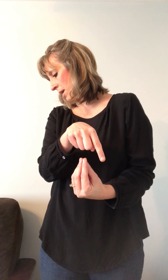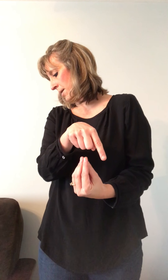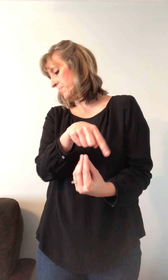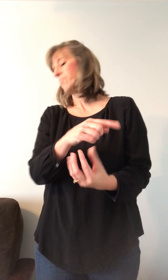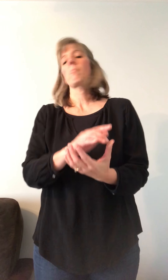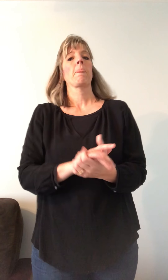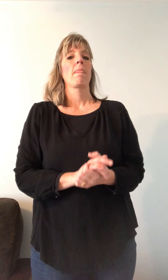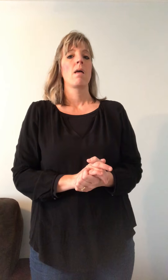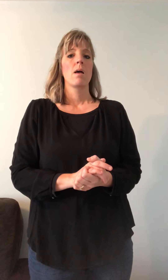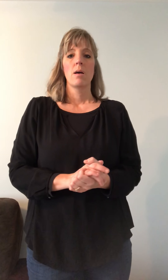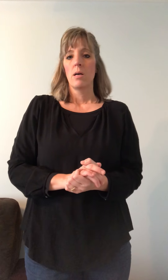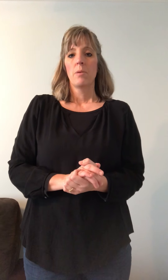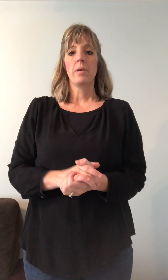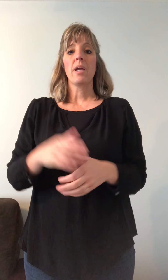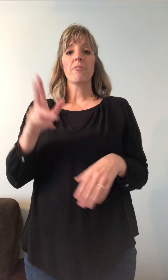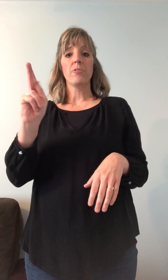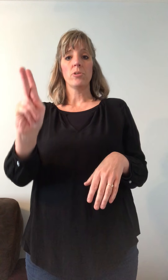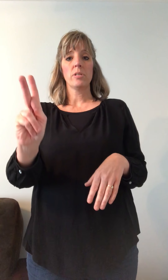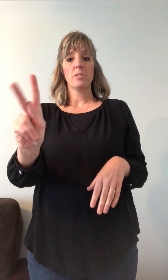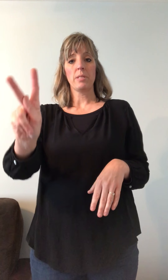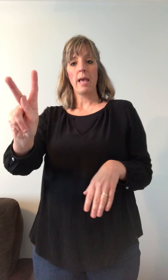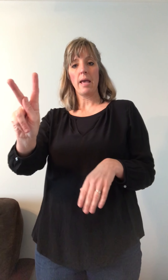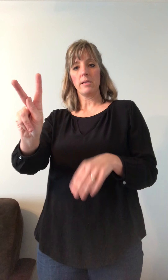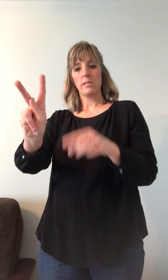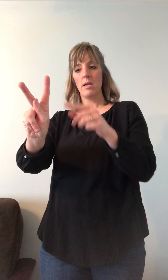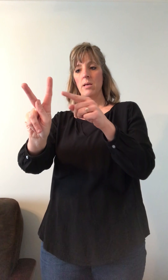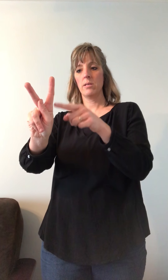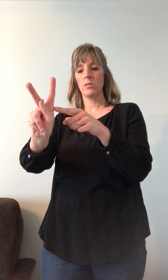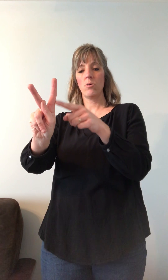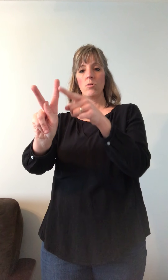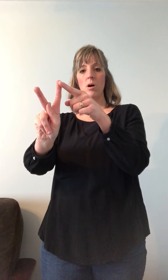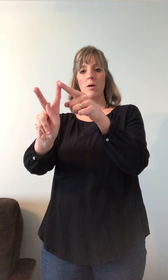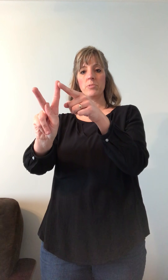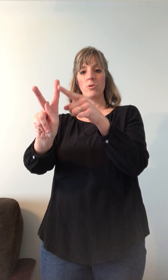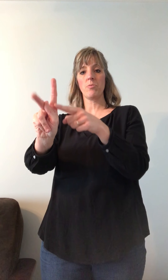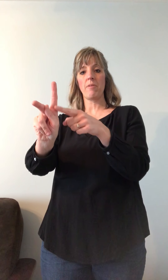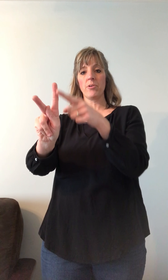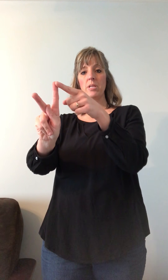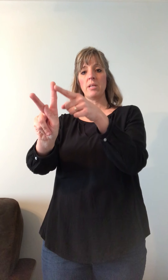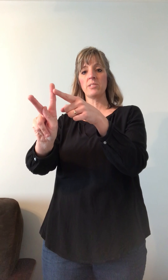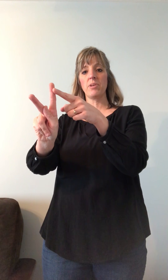okay? Be careful is with K's. So you have your index finger